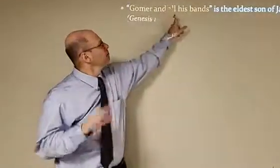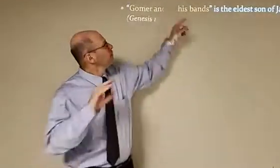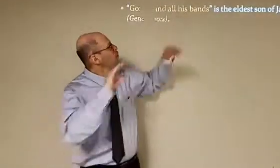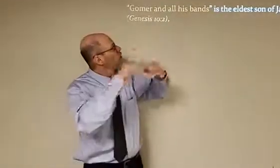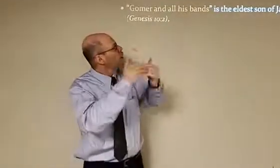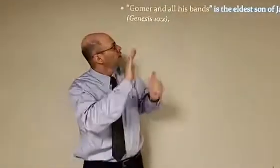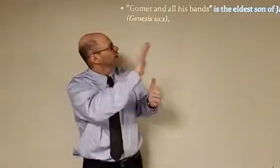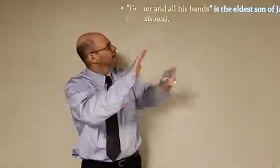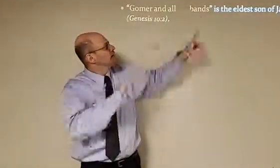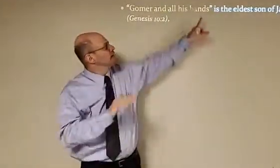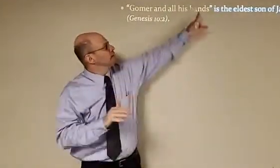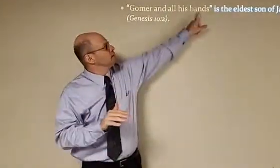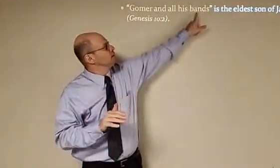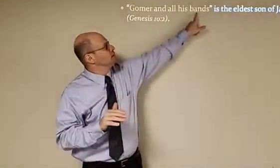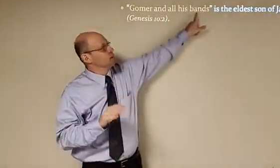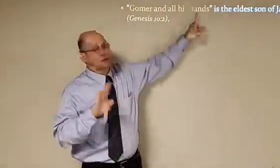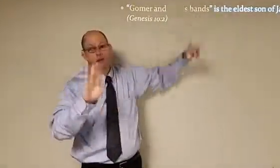Okay, Gomer and his bands.